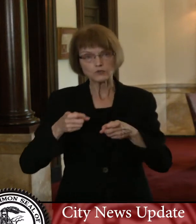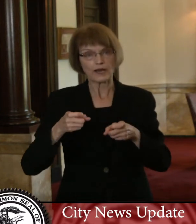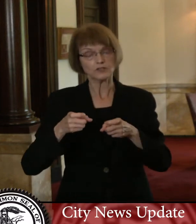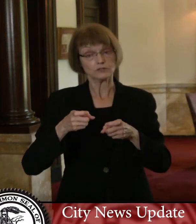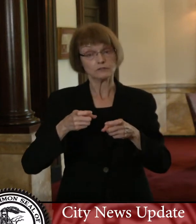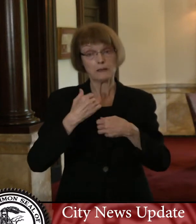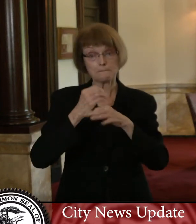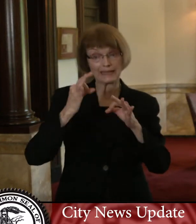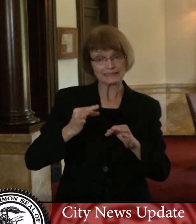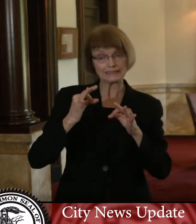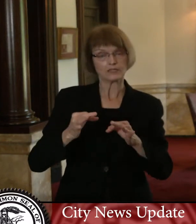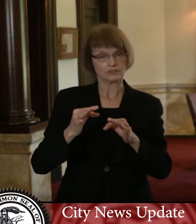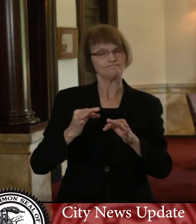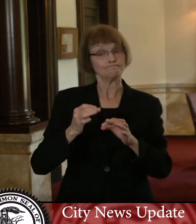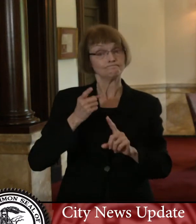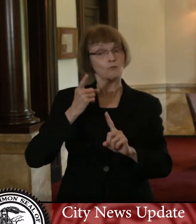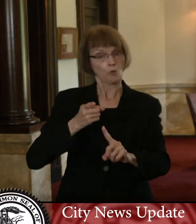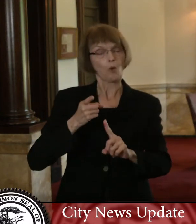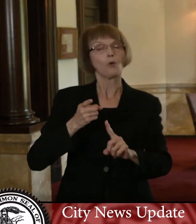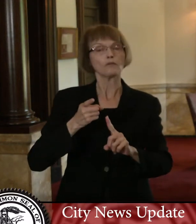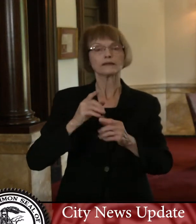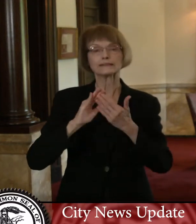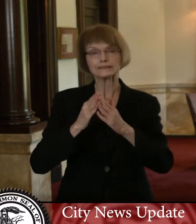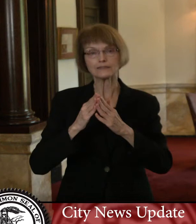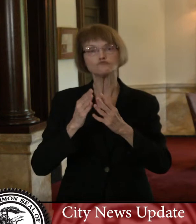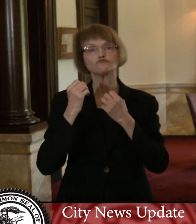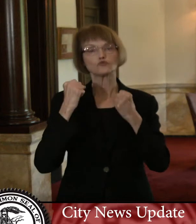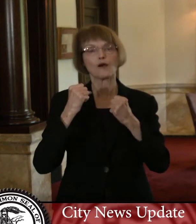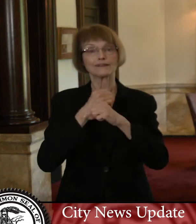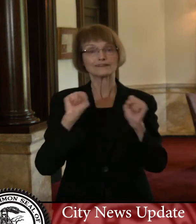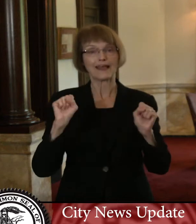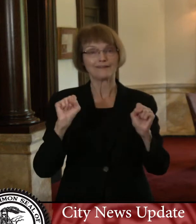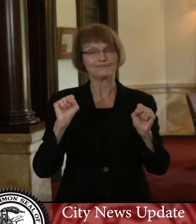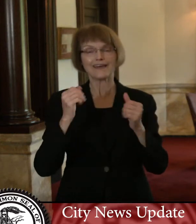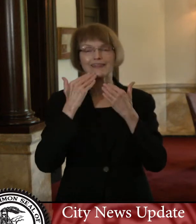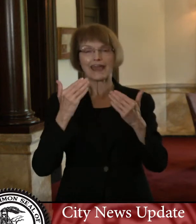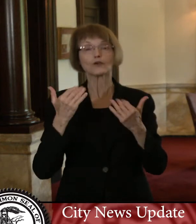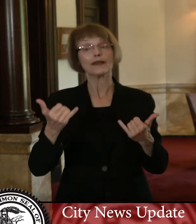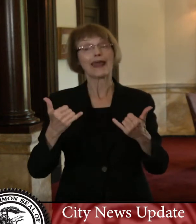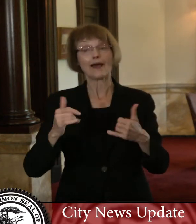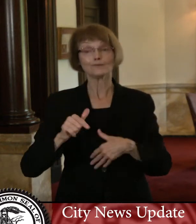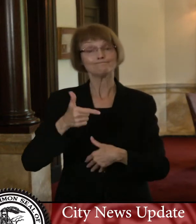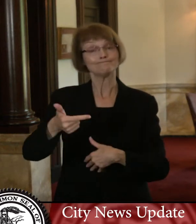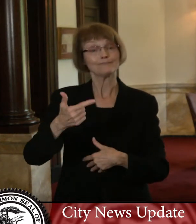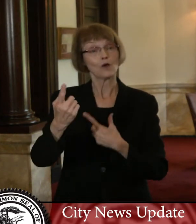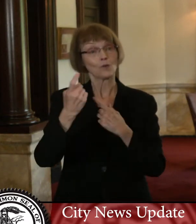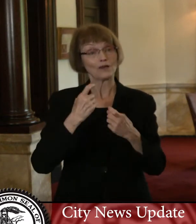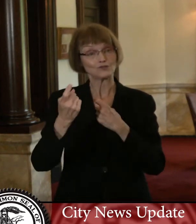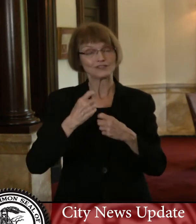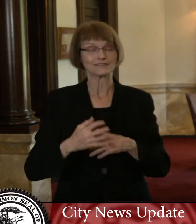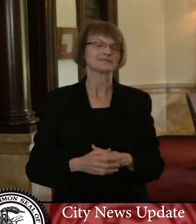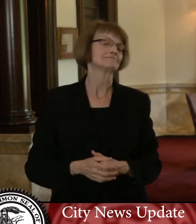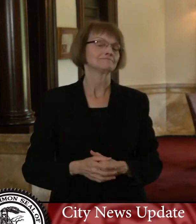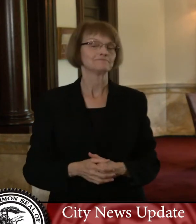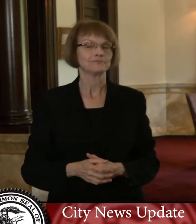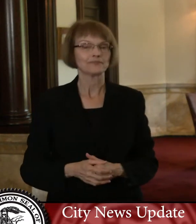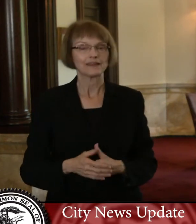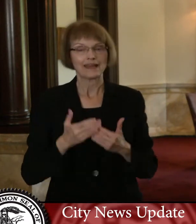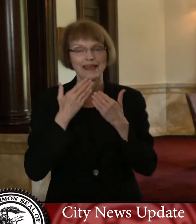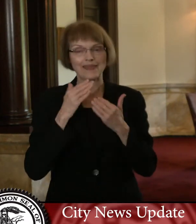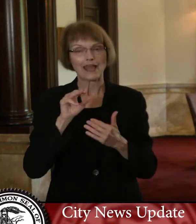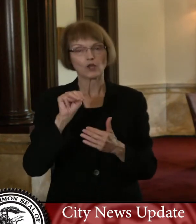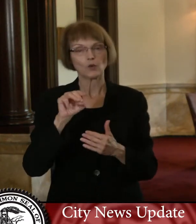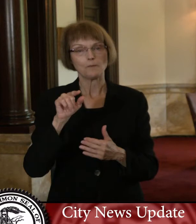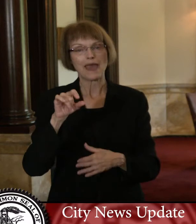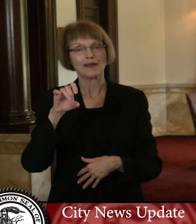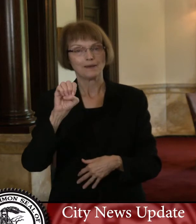stronger and safer for everyone. Thank you. And now, we'll take some questions. All right, thank you, Madam